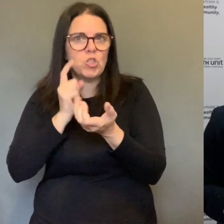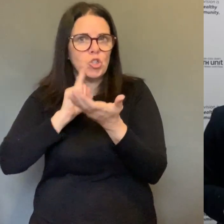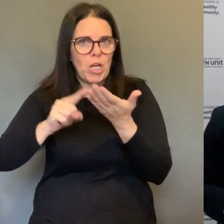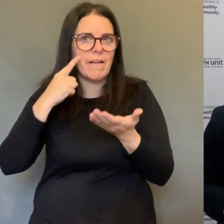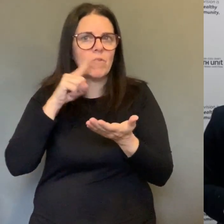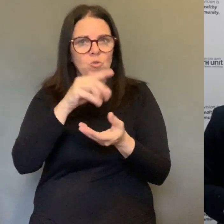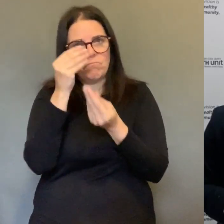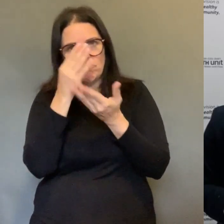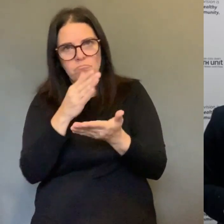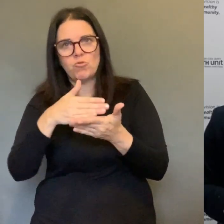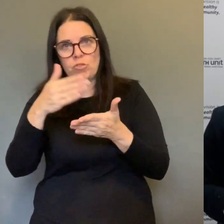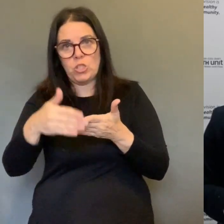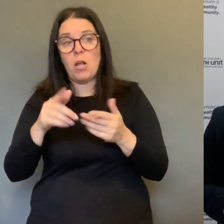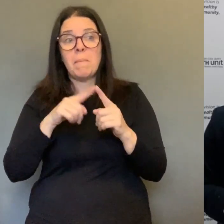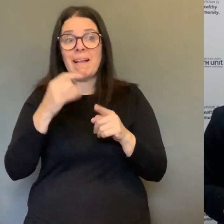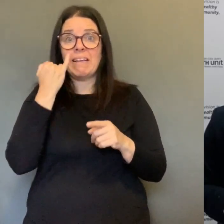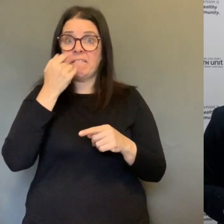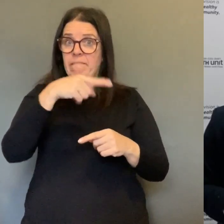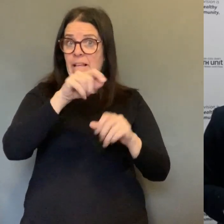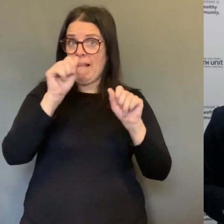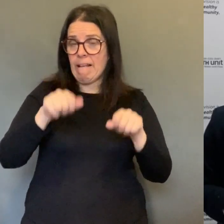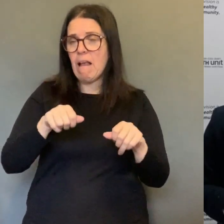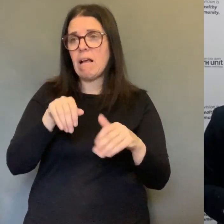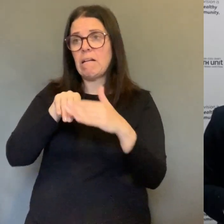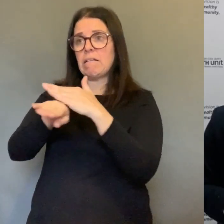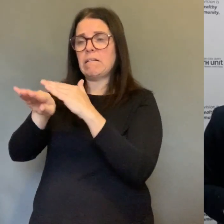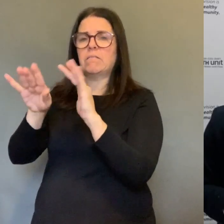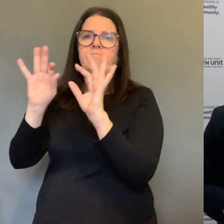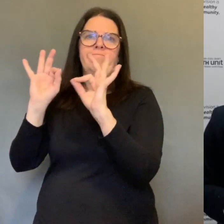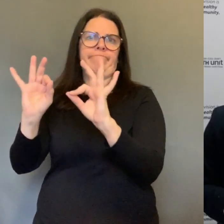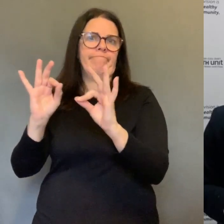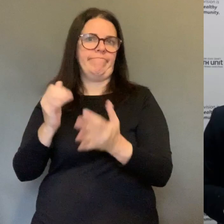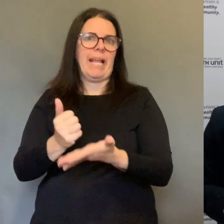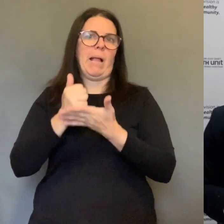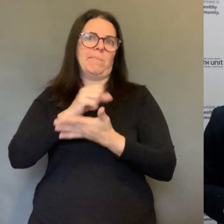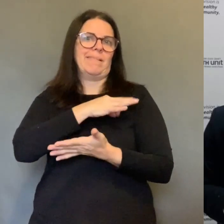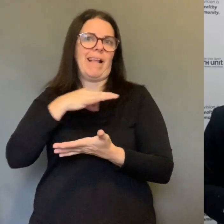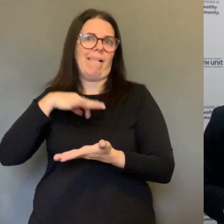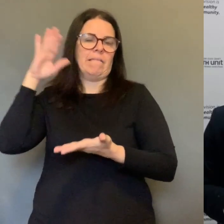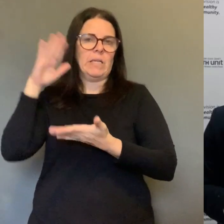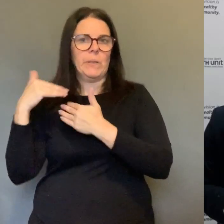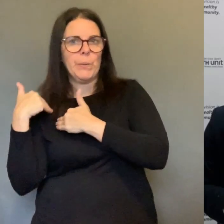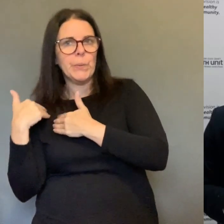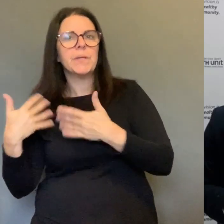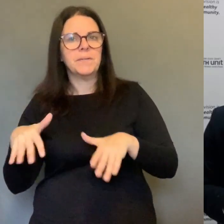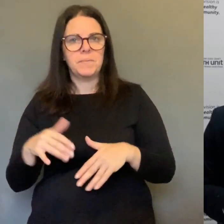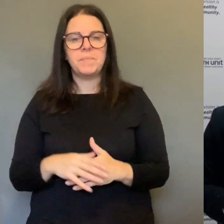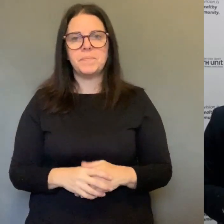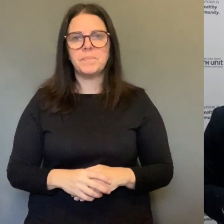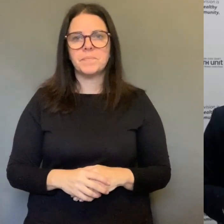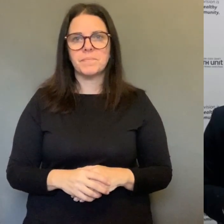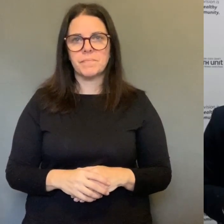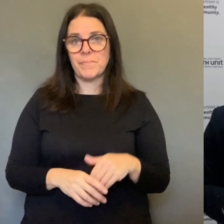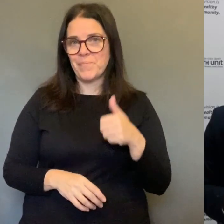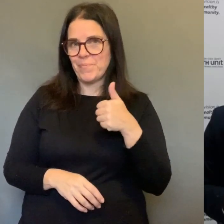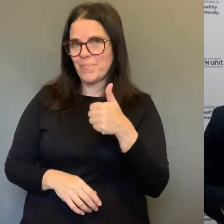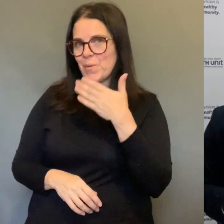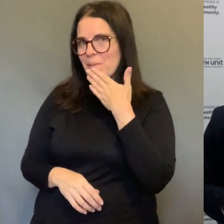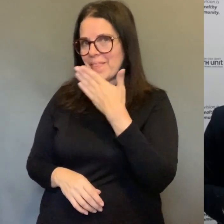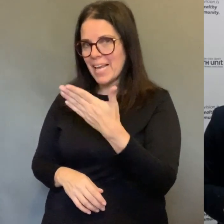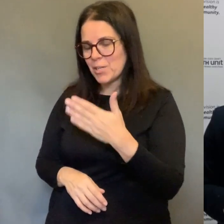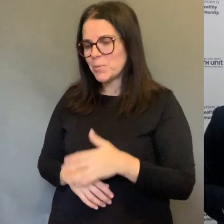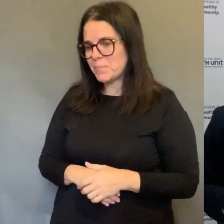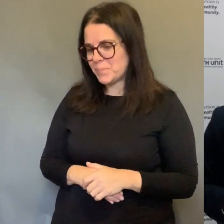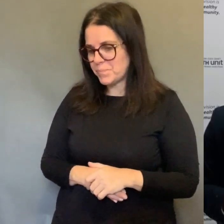I guess just to follow up on the last question. So the health unit not following up on positive cases individually now, it's up